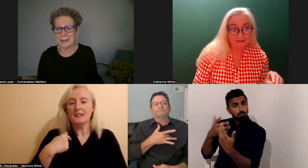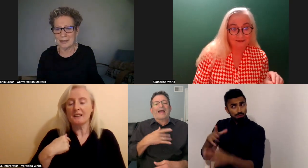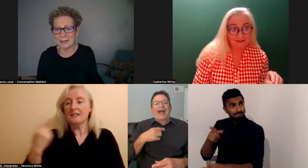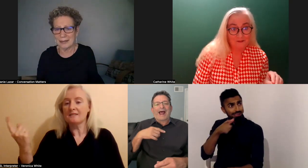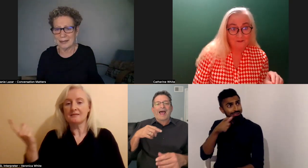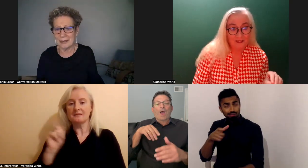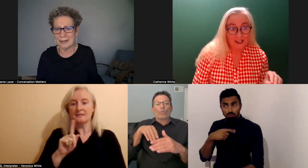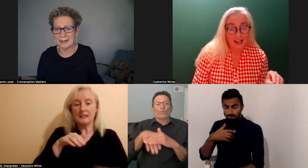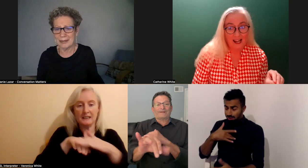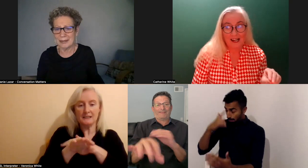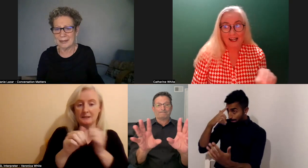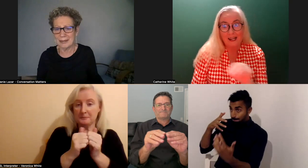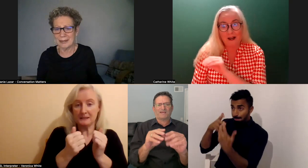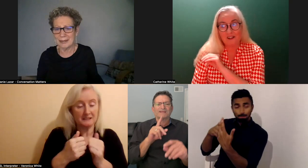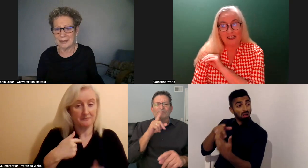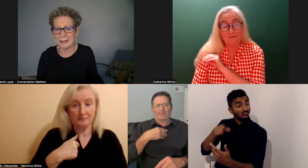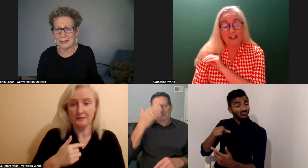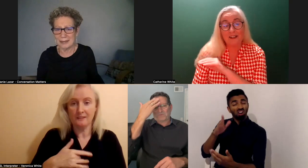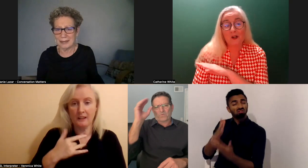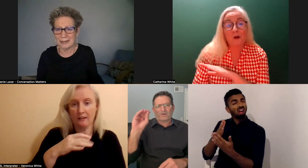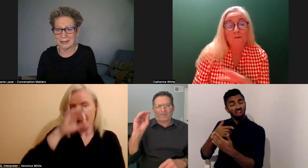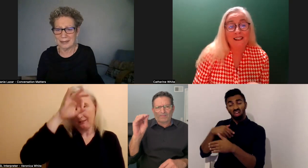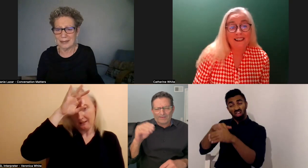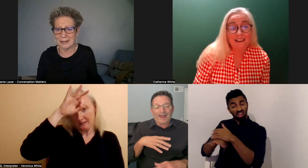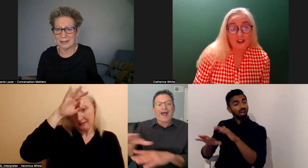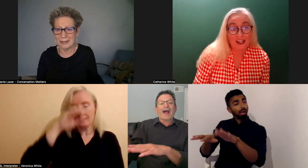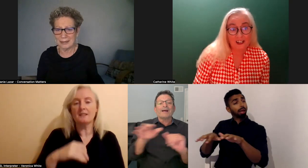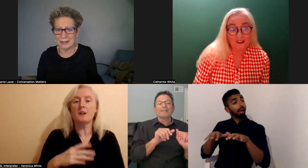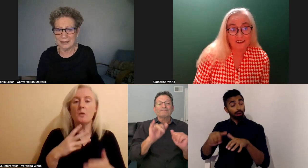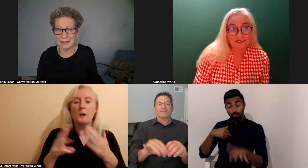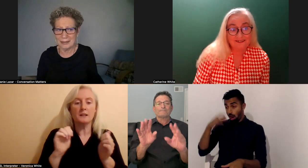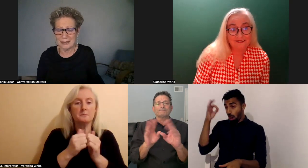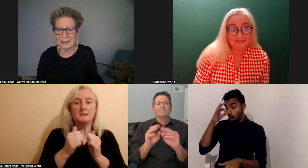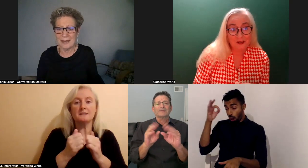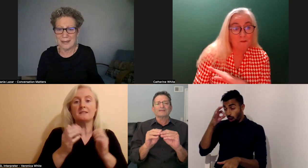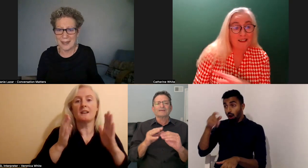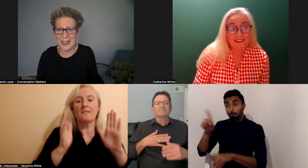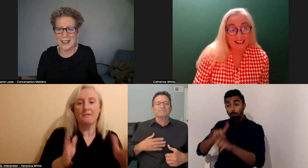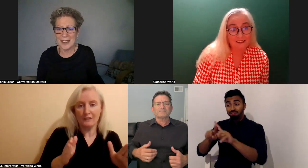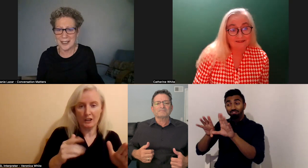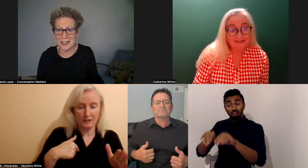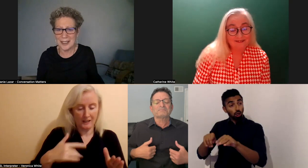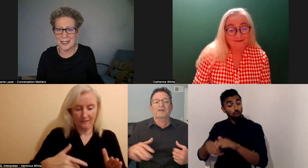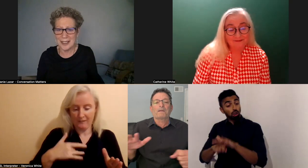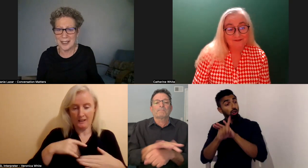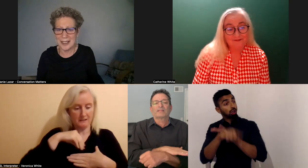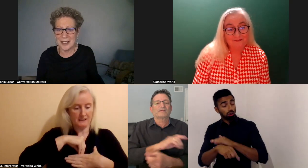anything. And I came out of that meeting completely changed, completely.